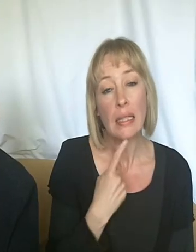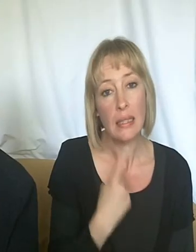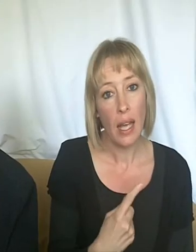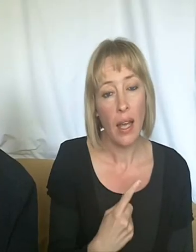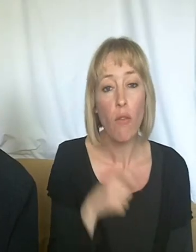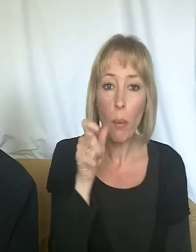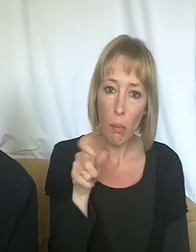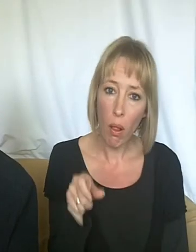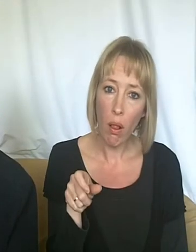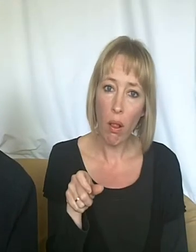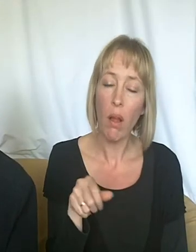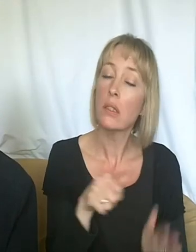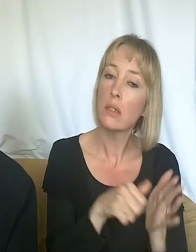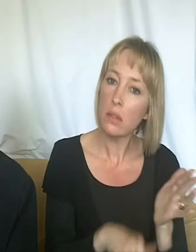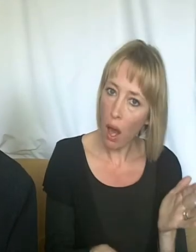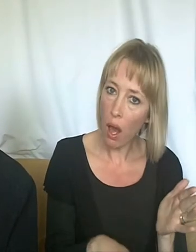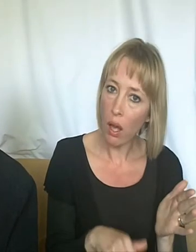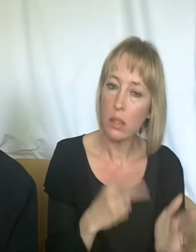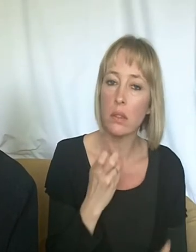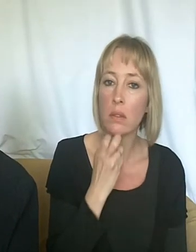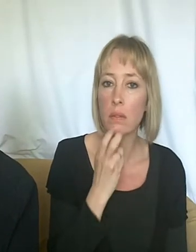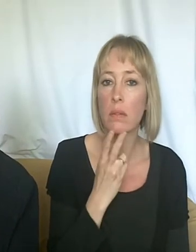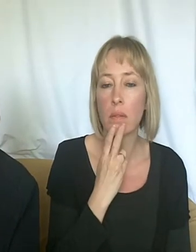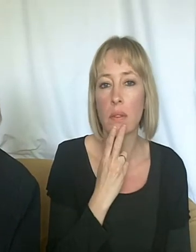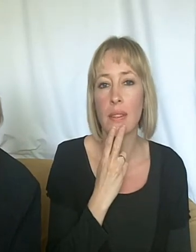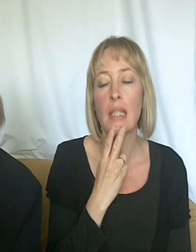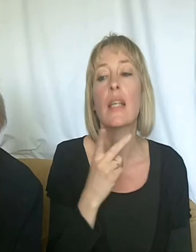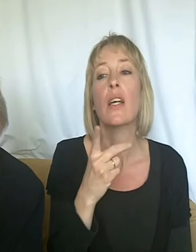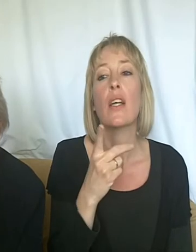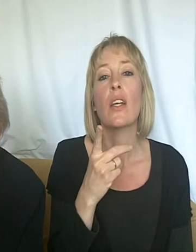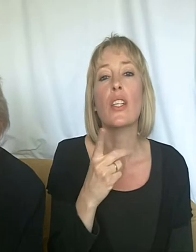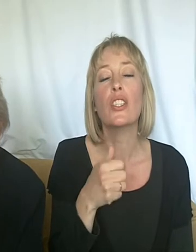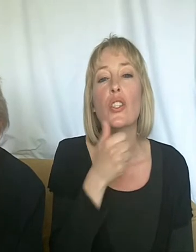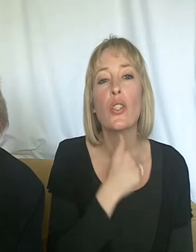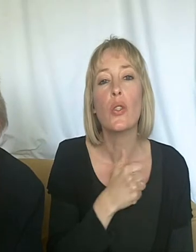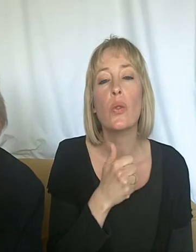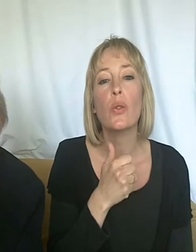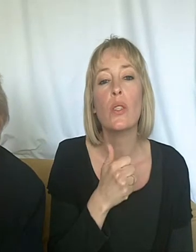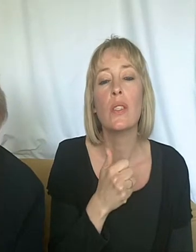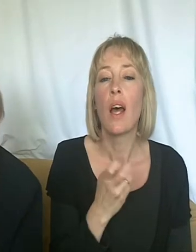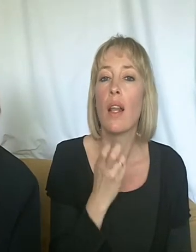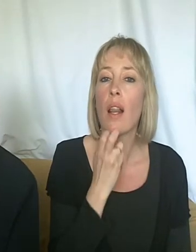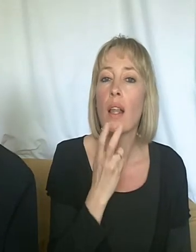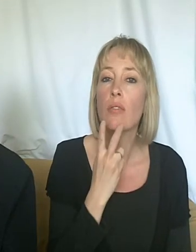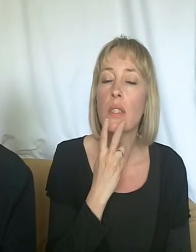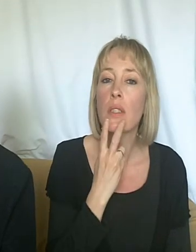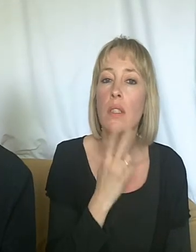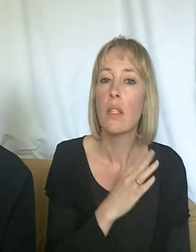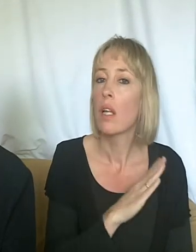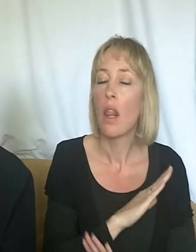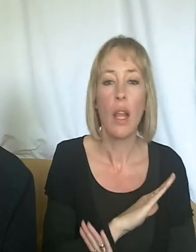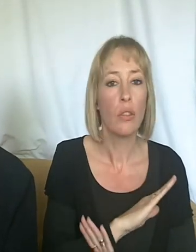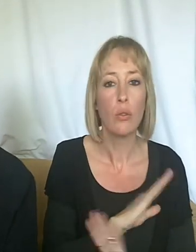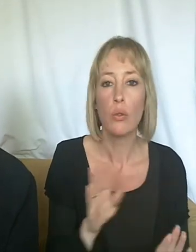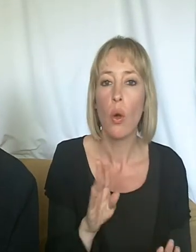For people starting vaping is to get an electronic cigarette that does not